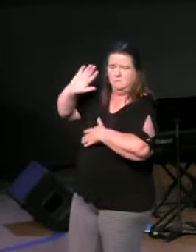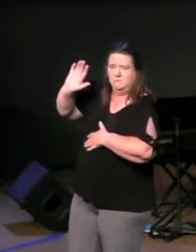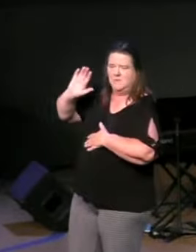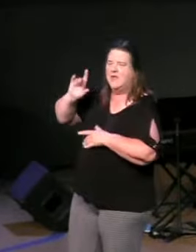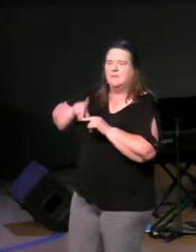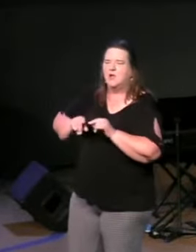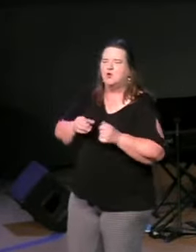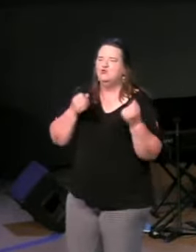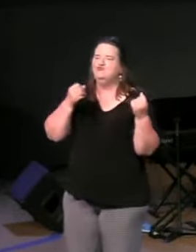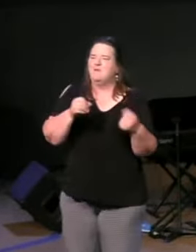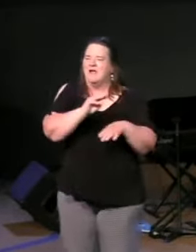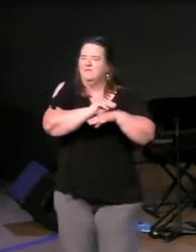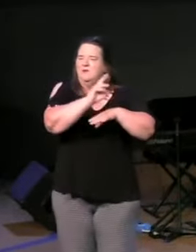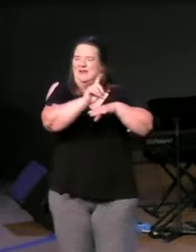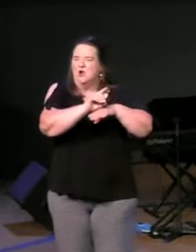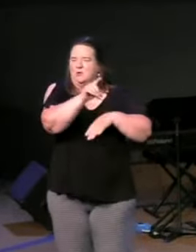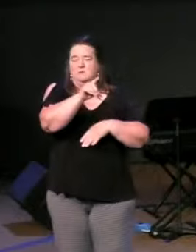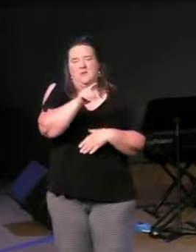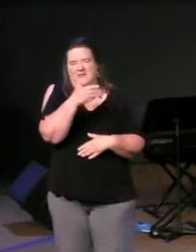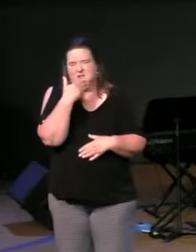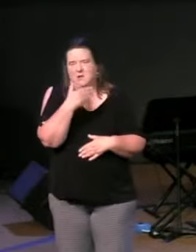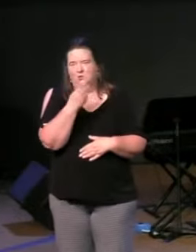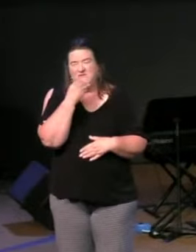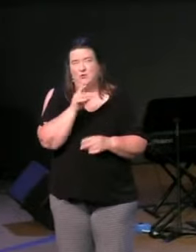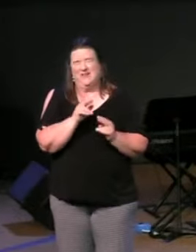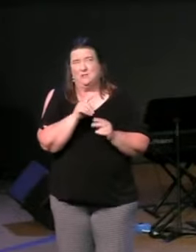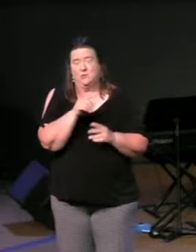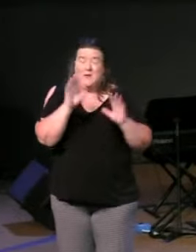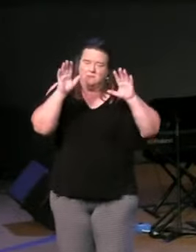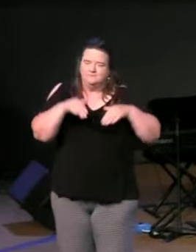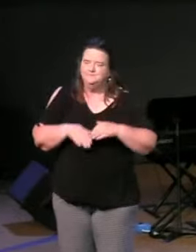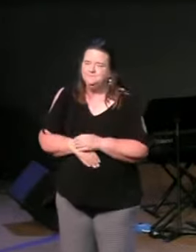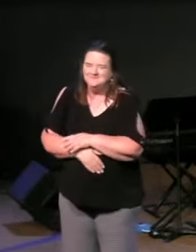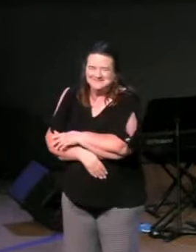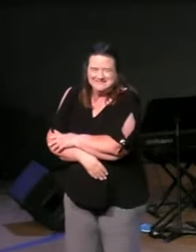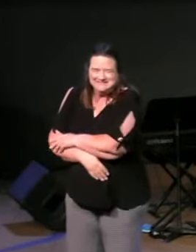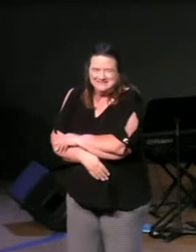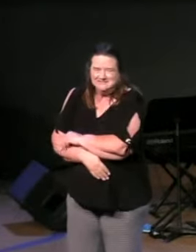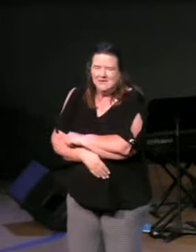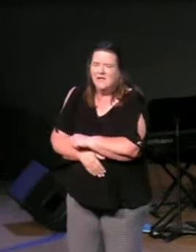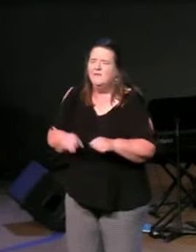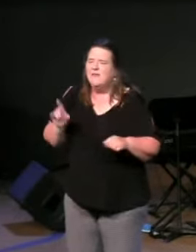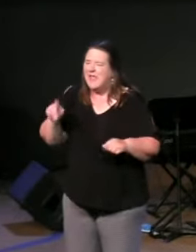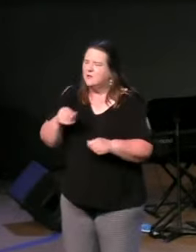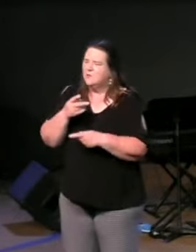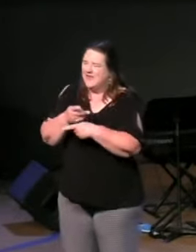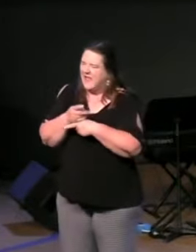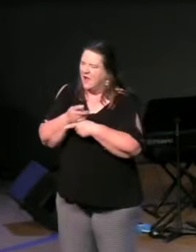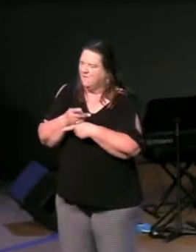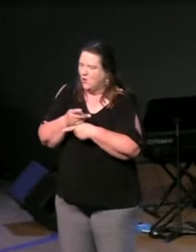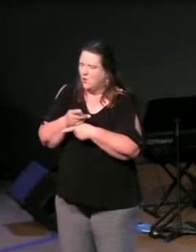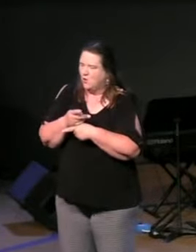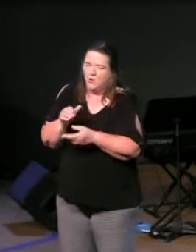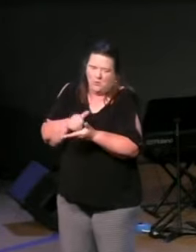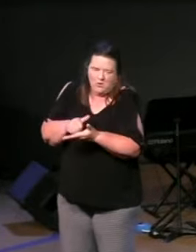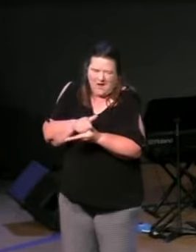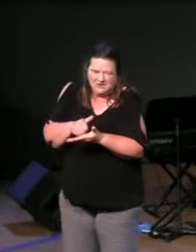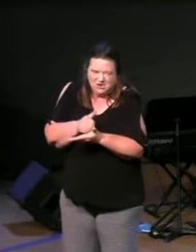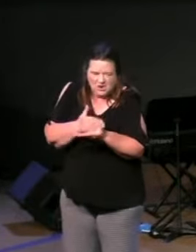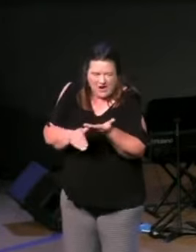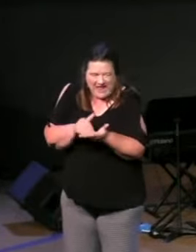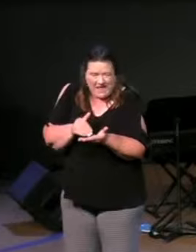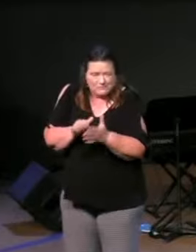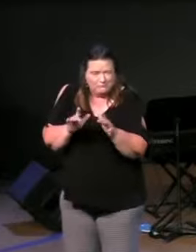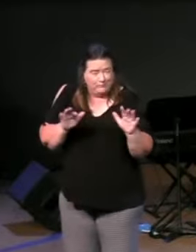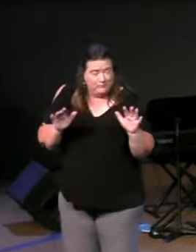That processed food really isn't that good for them. So they really had to be careful. With like washing their hands.